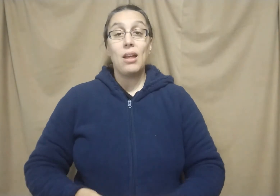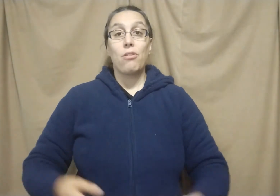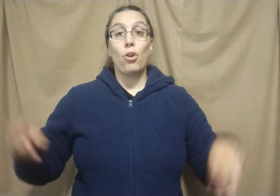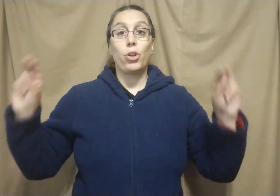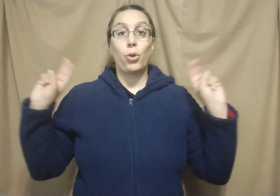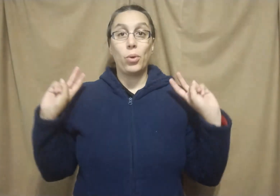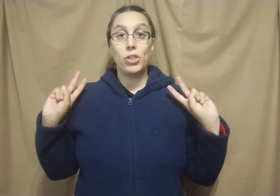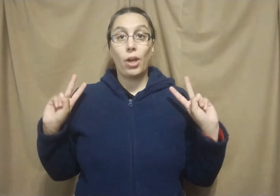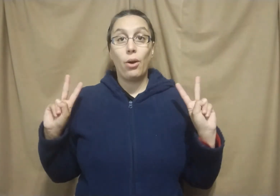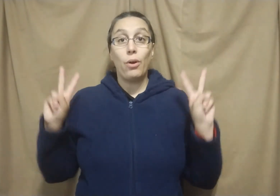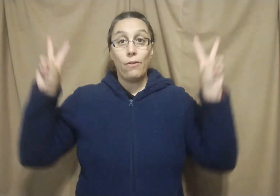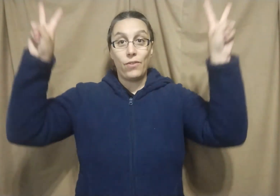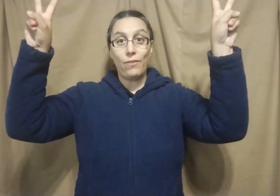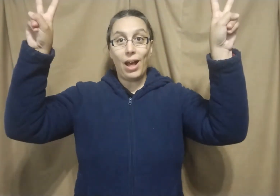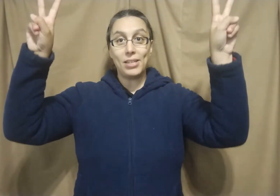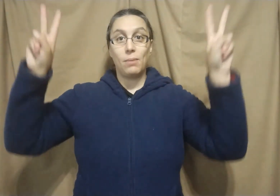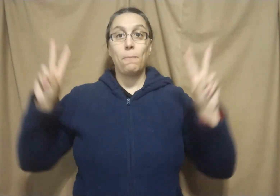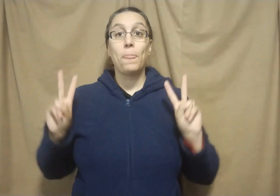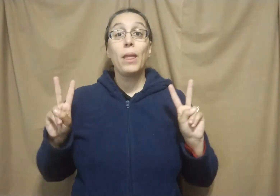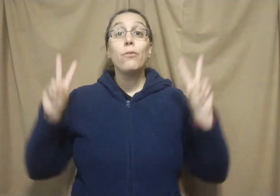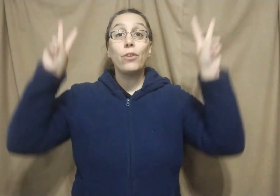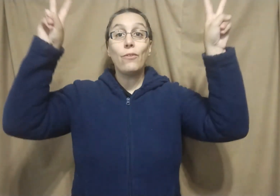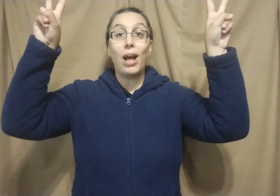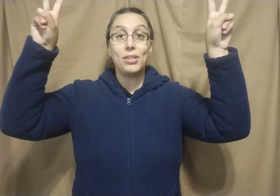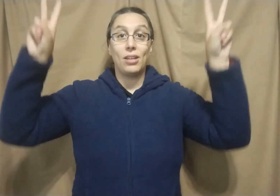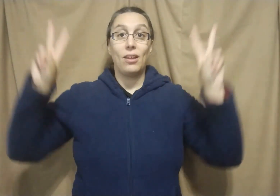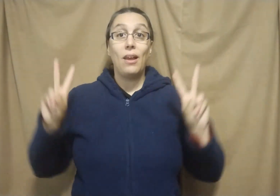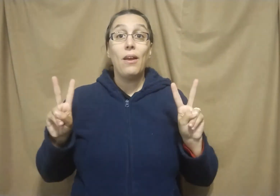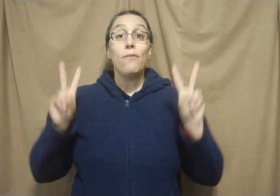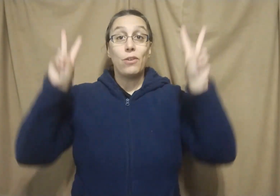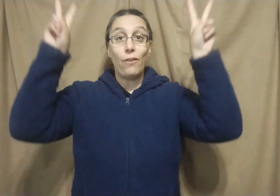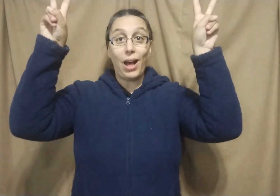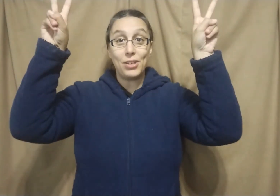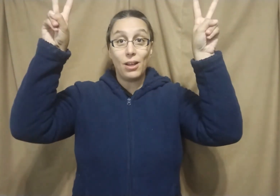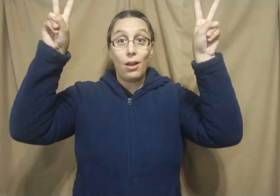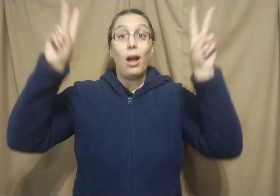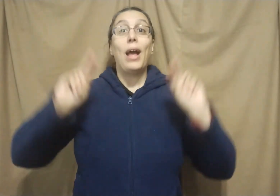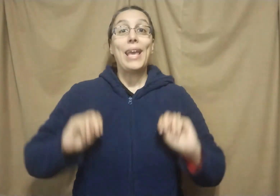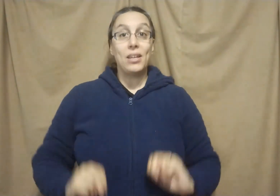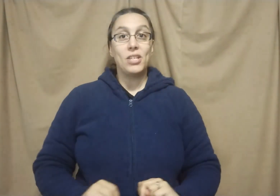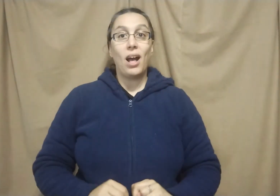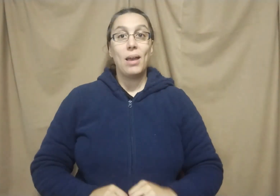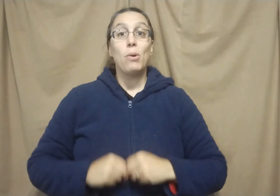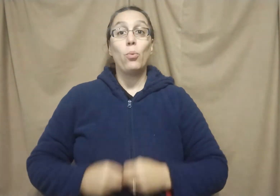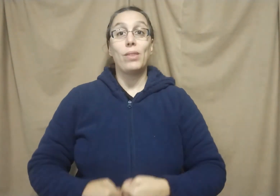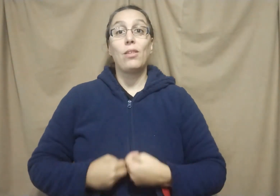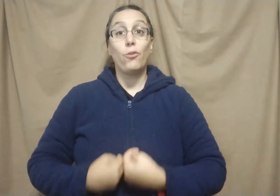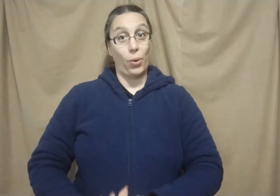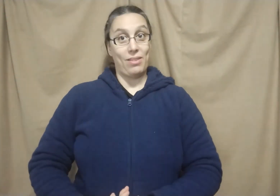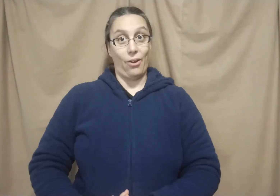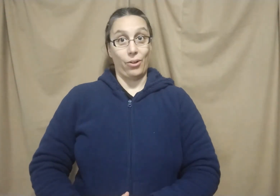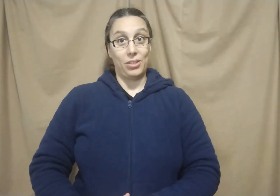So you're going to go vivat, vivat, vivat, in time with the voice herald.